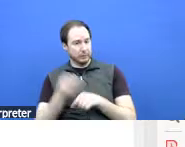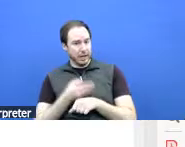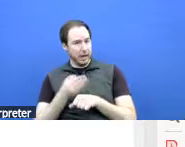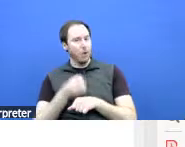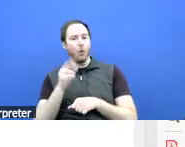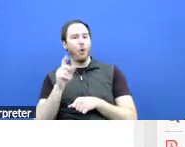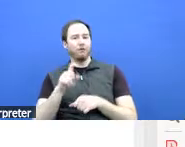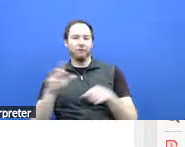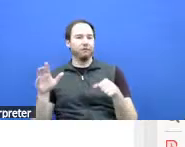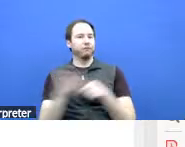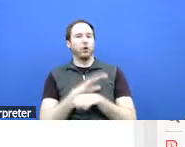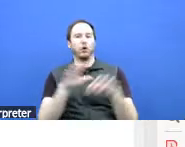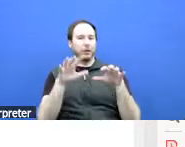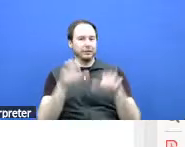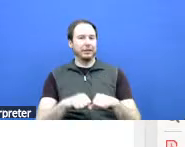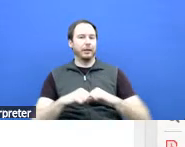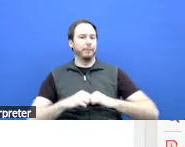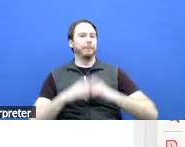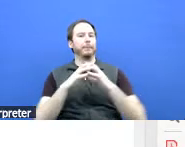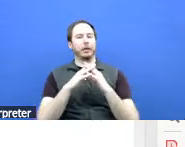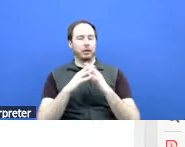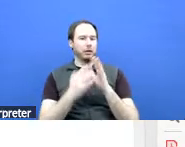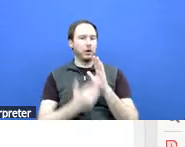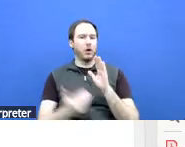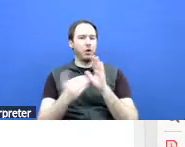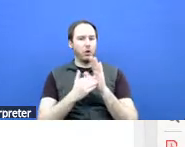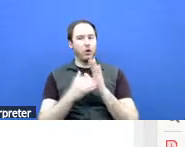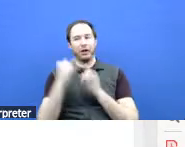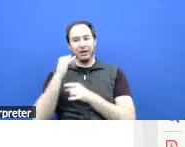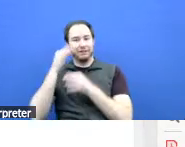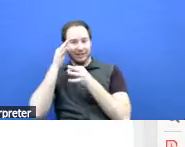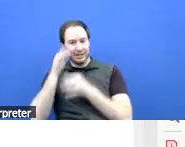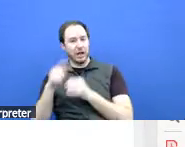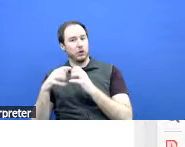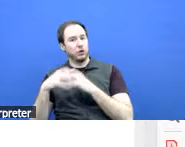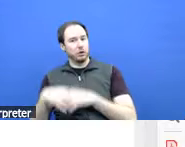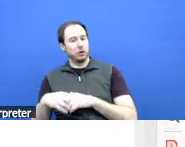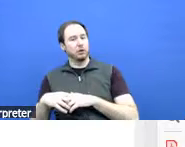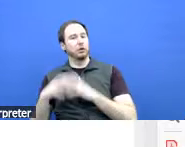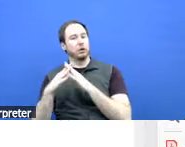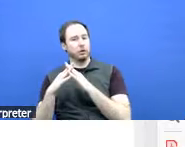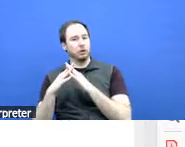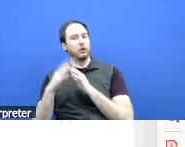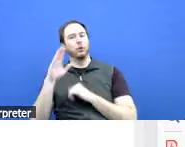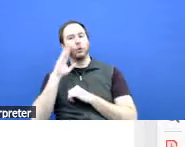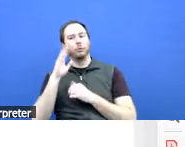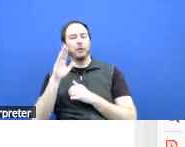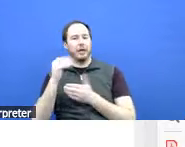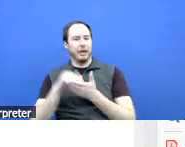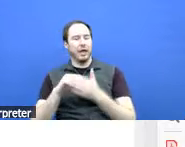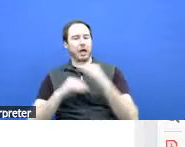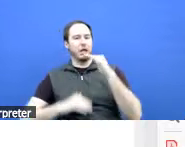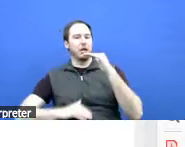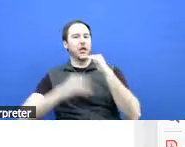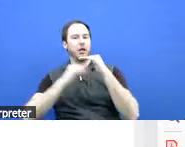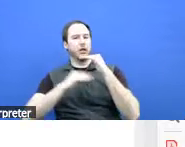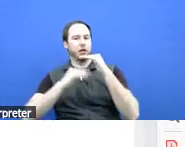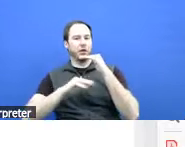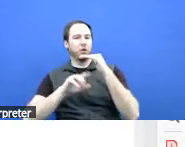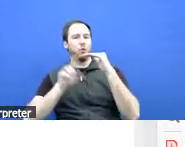a demolition and complete rebuild. If they do rebuild, again, it will be in a 1 to 1.5 story